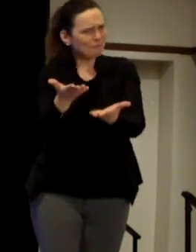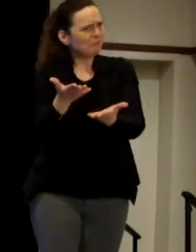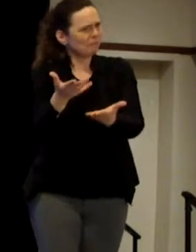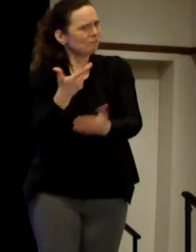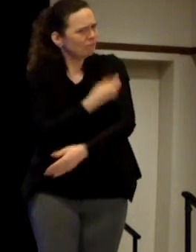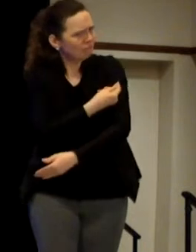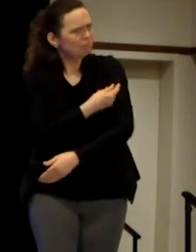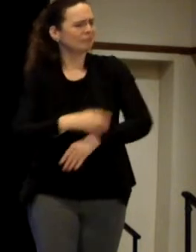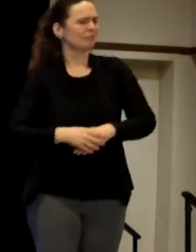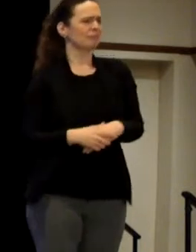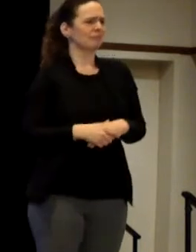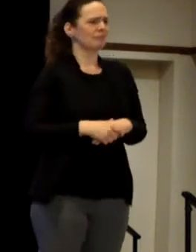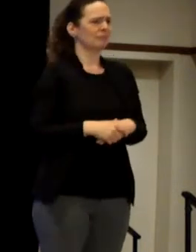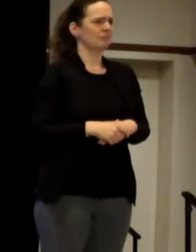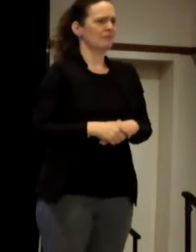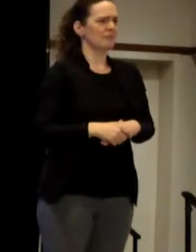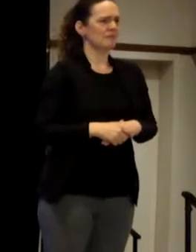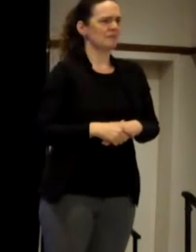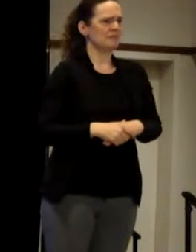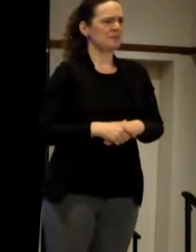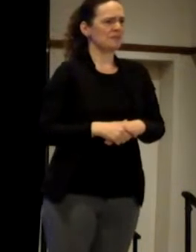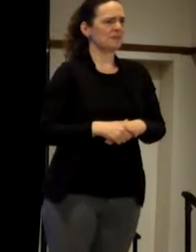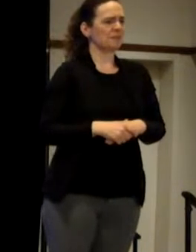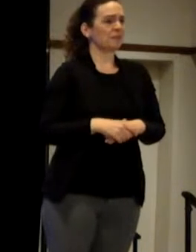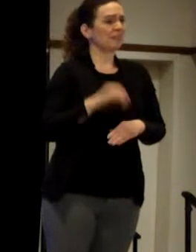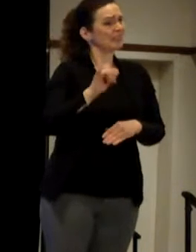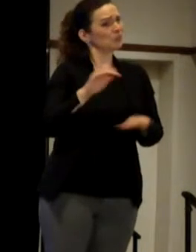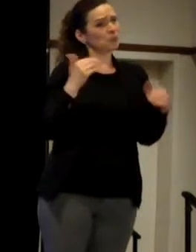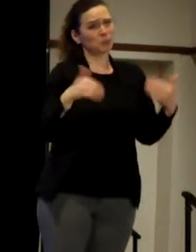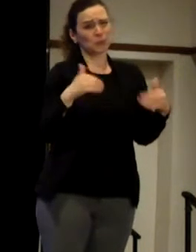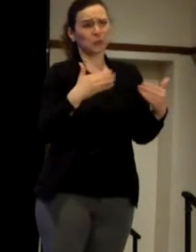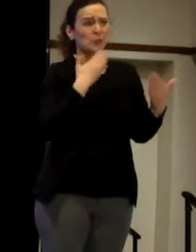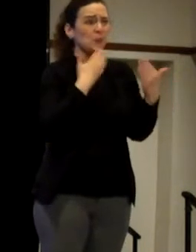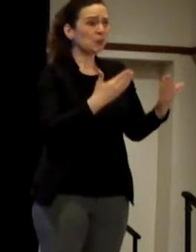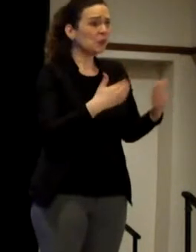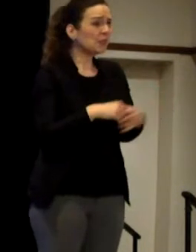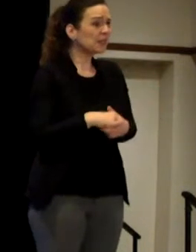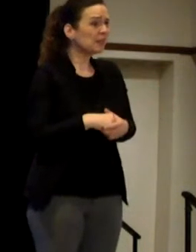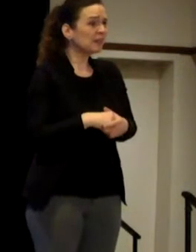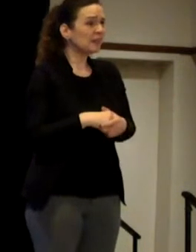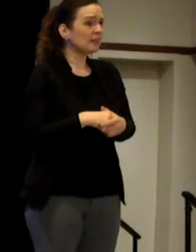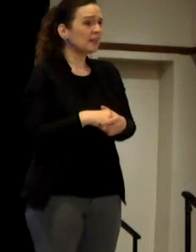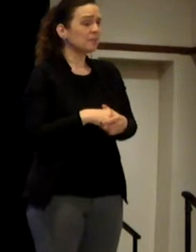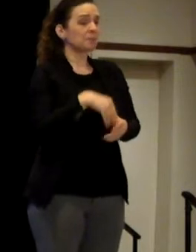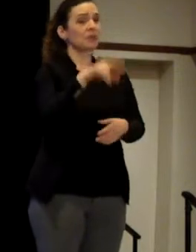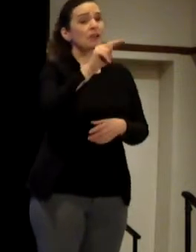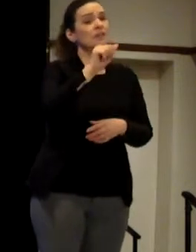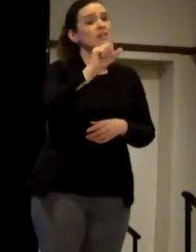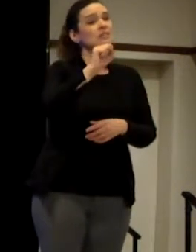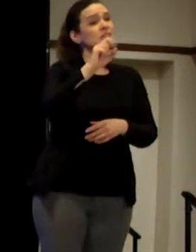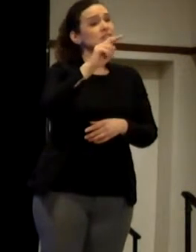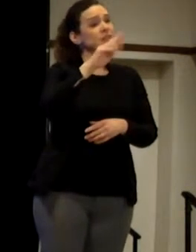clinics. So that's good. And I want to thank Essentia Health, obviously, for their partnership with this.